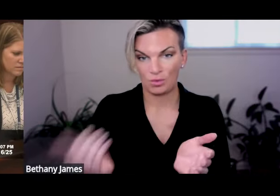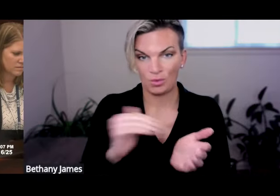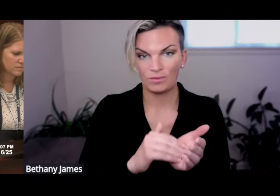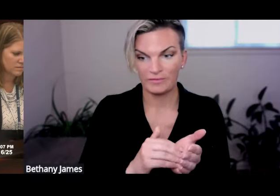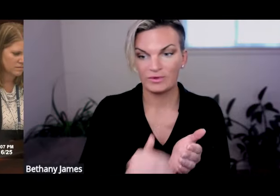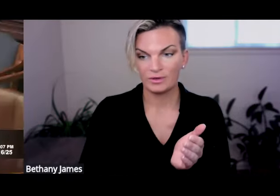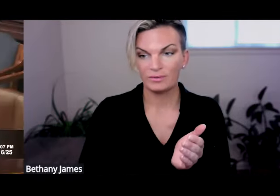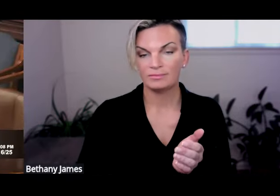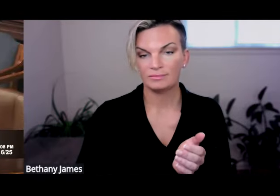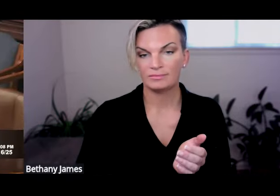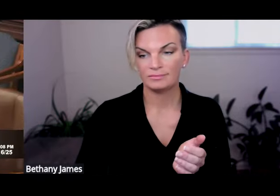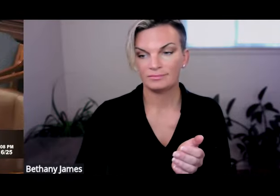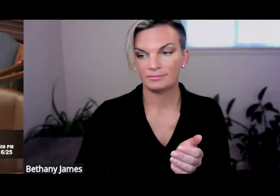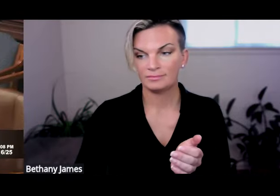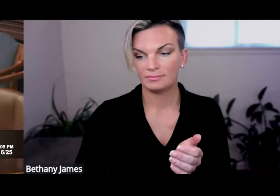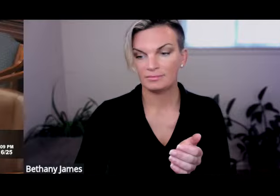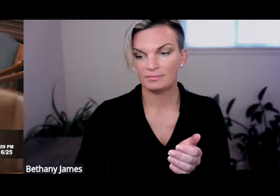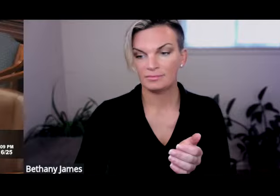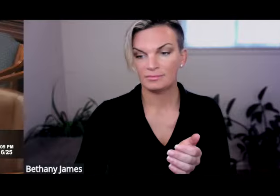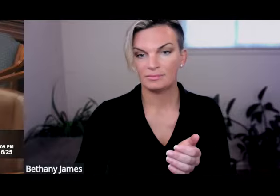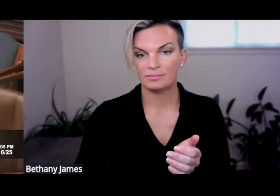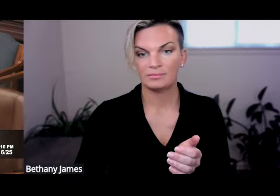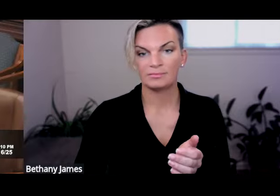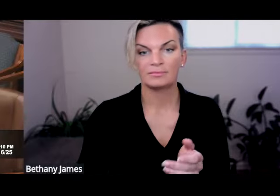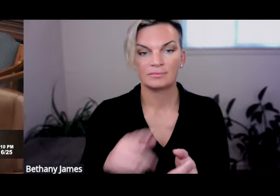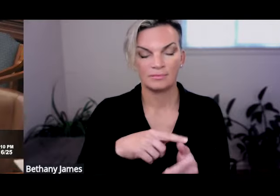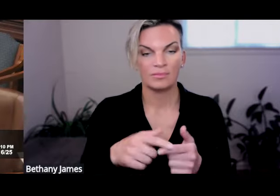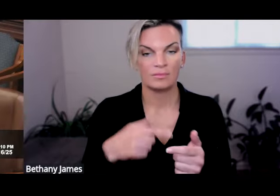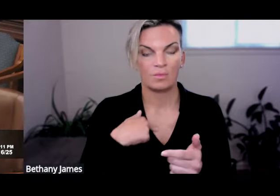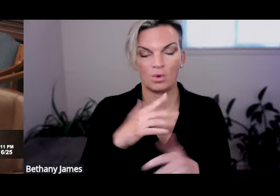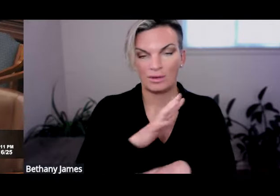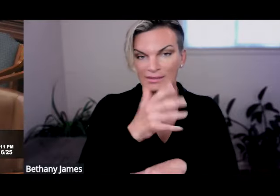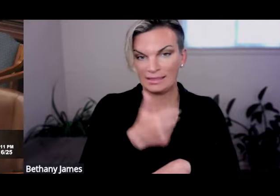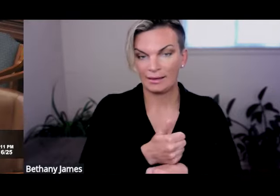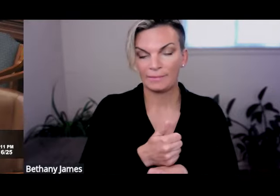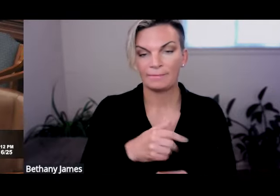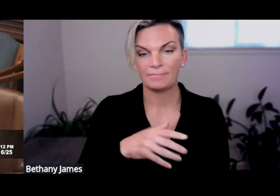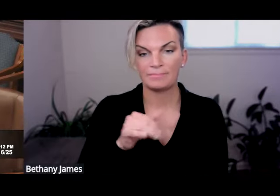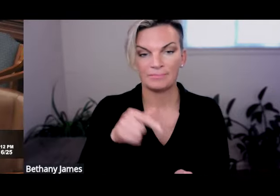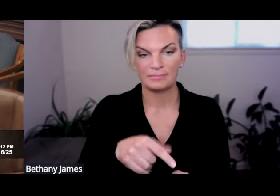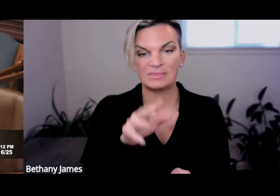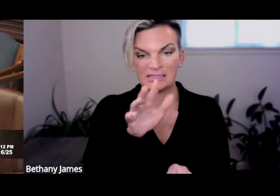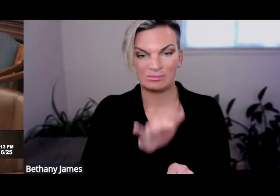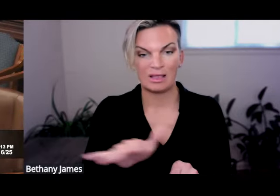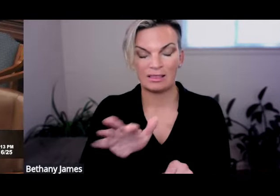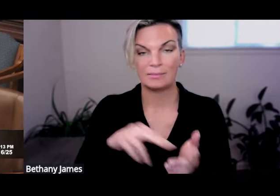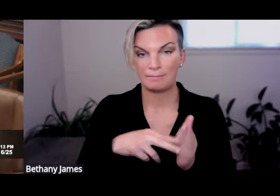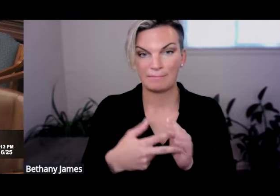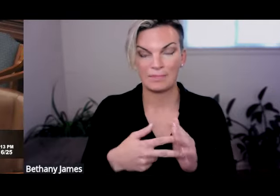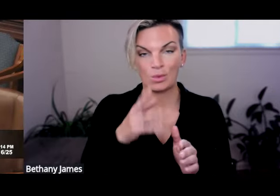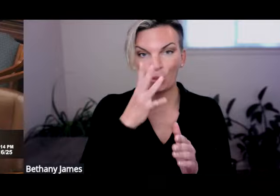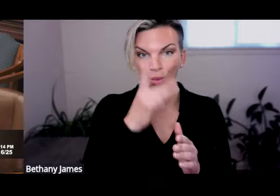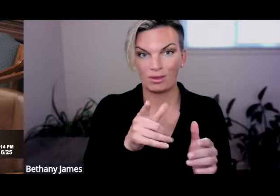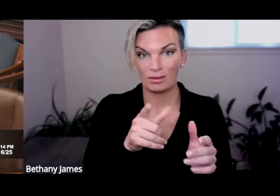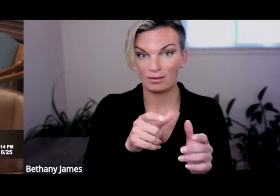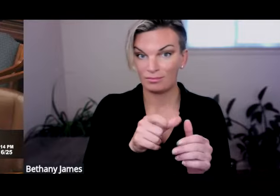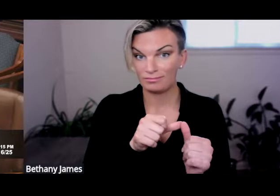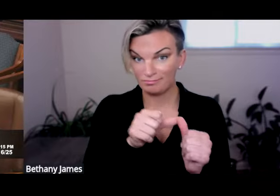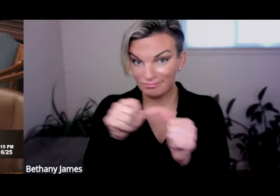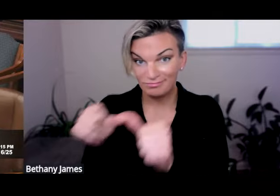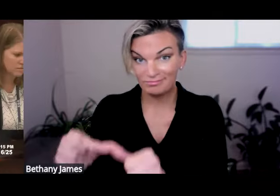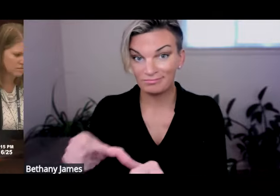were approved and we're setting it up so that this spelling would then carry through